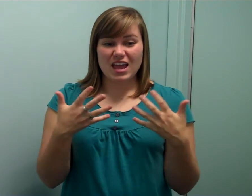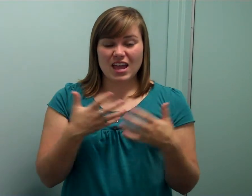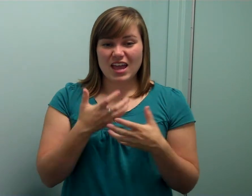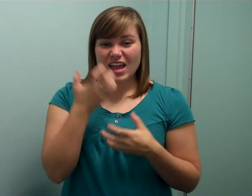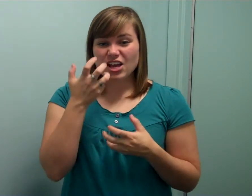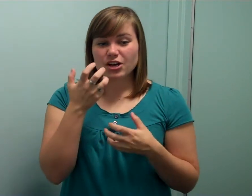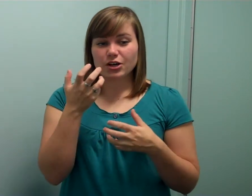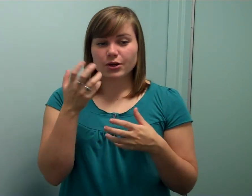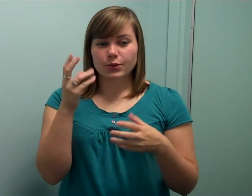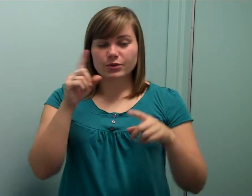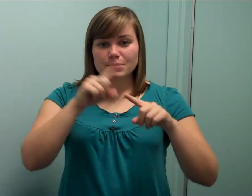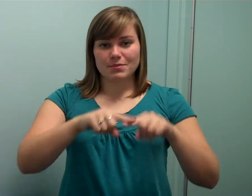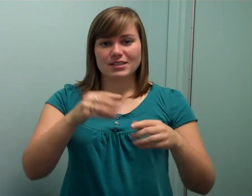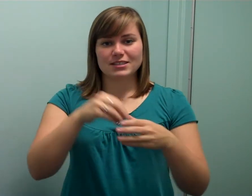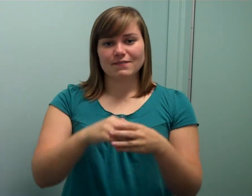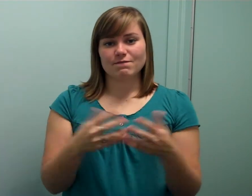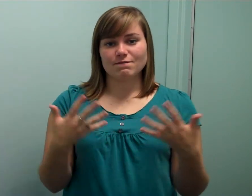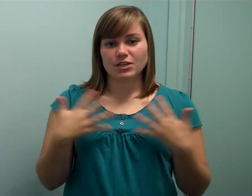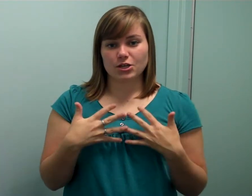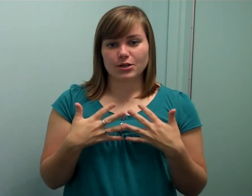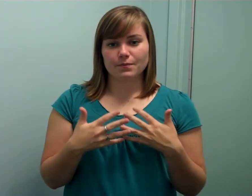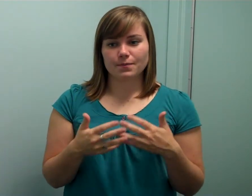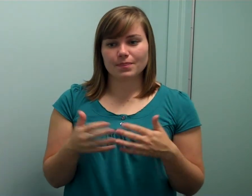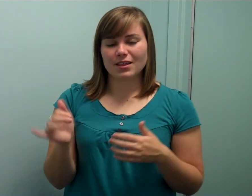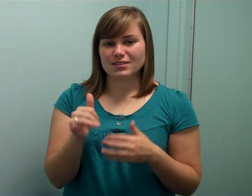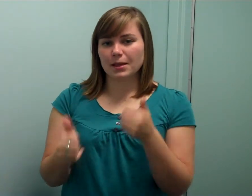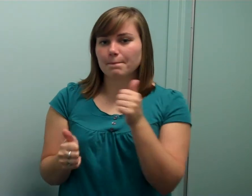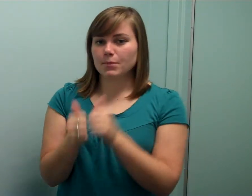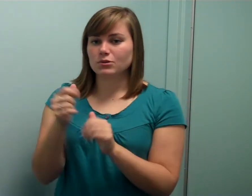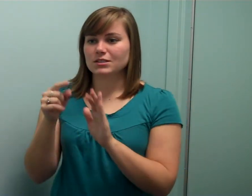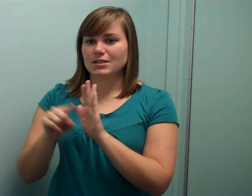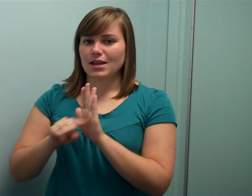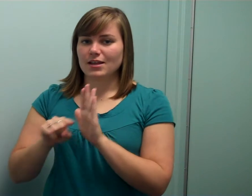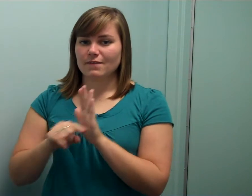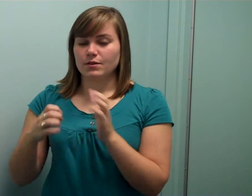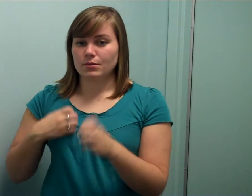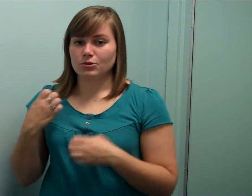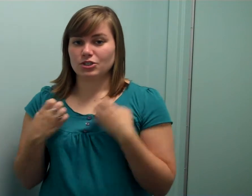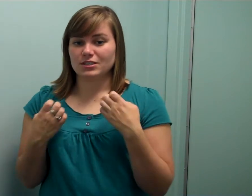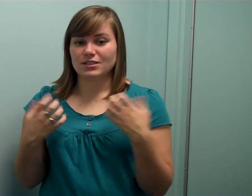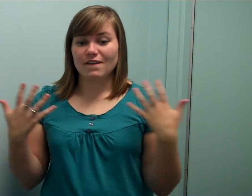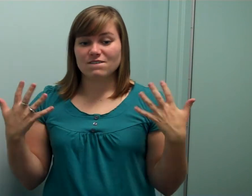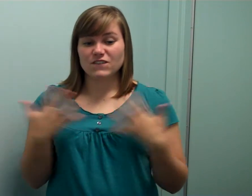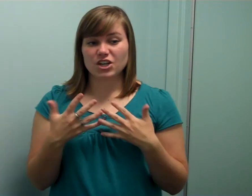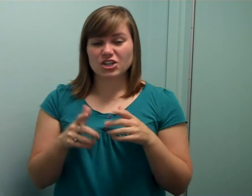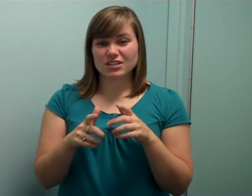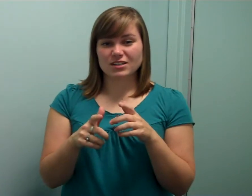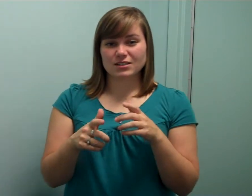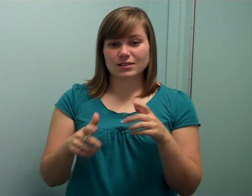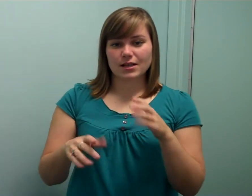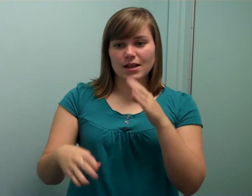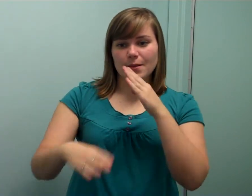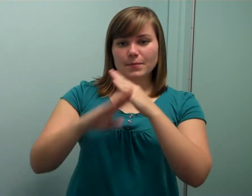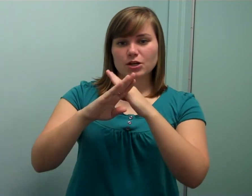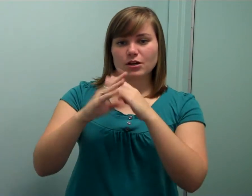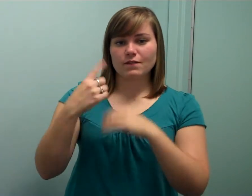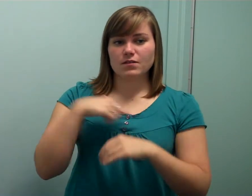fear, as most negative emotions are. Fear is the biggest inhibitor of us acting upon our